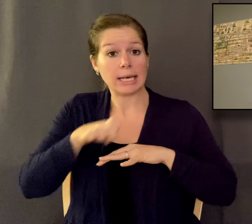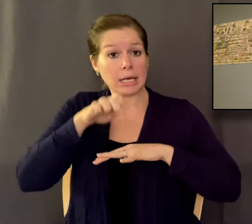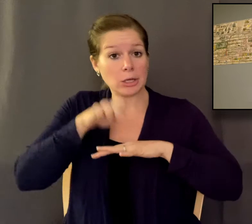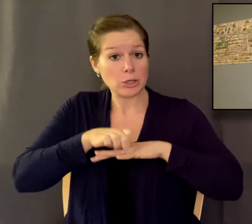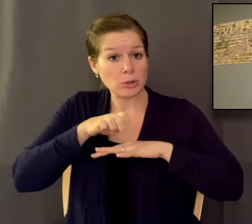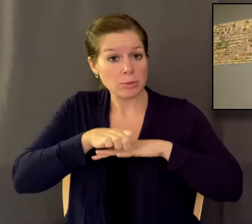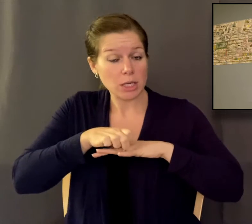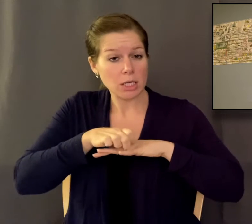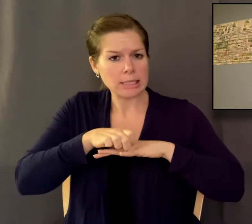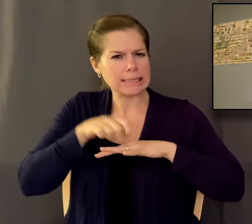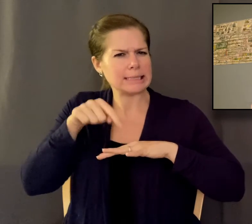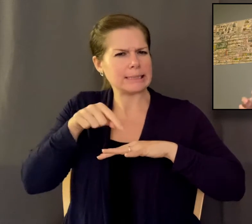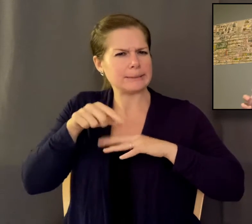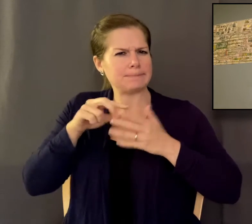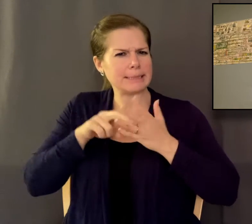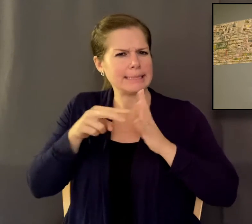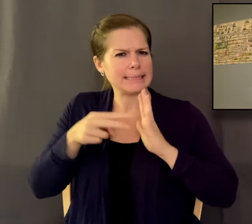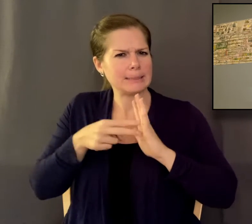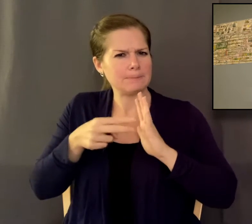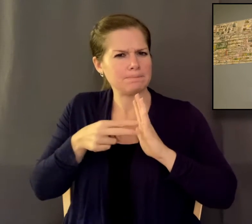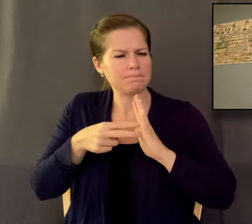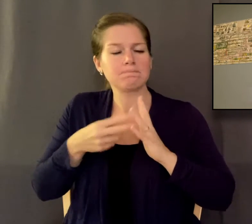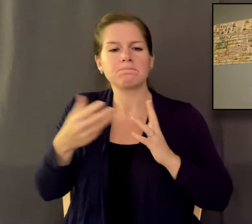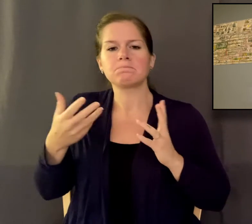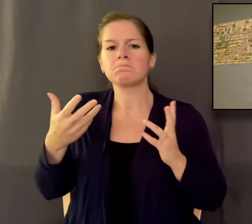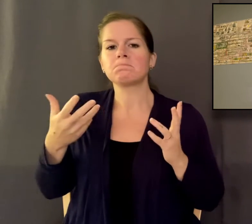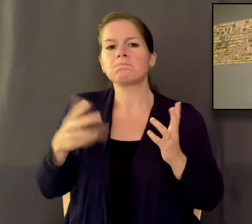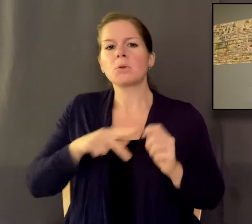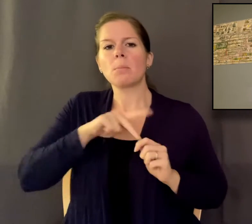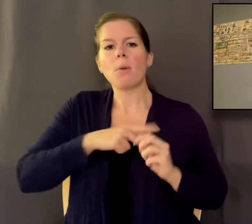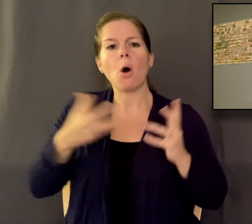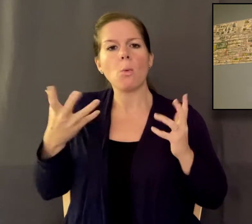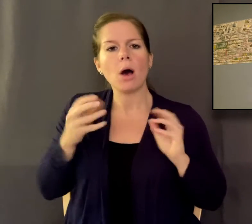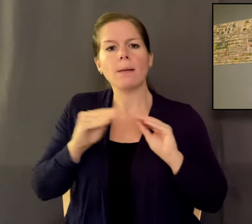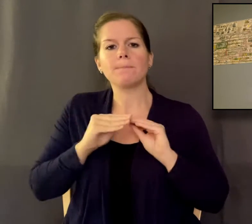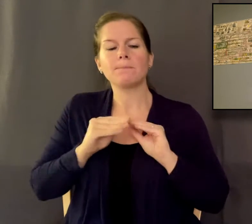as a contract. And he really wants to make it clear that if